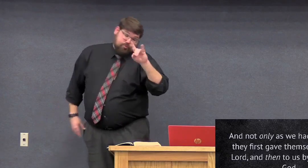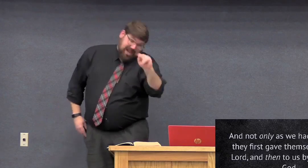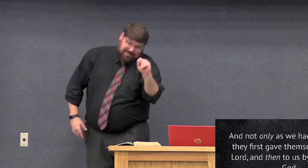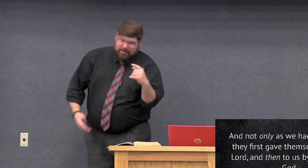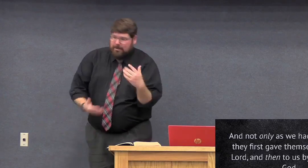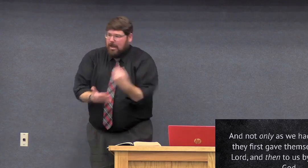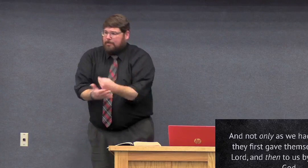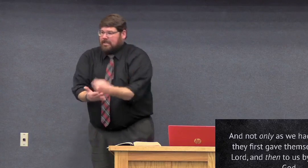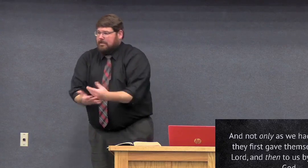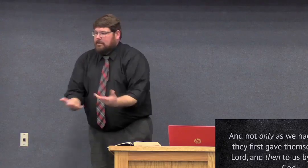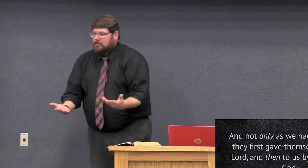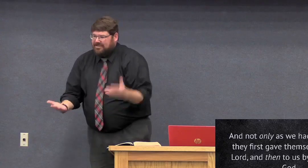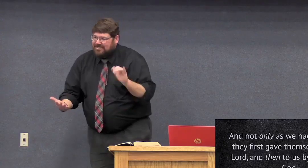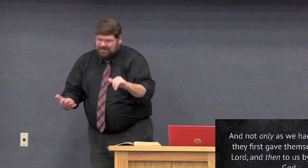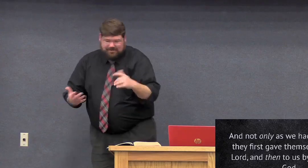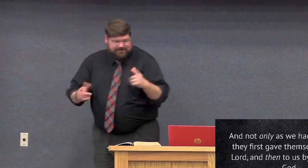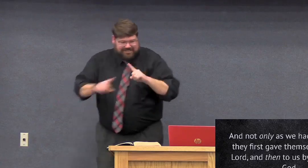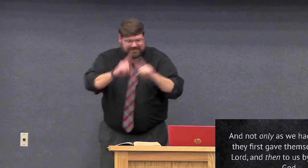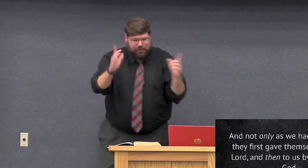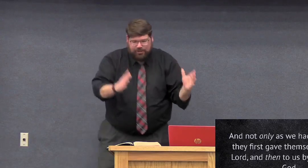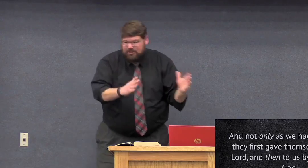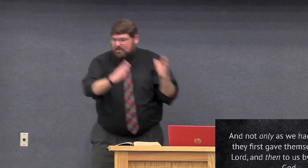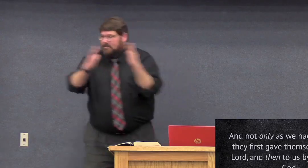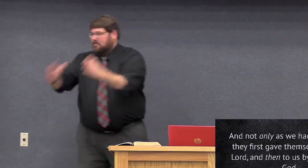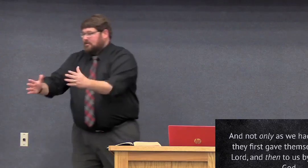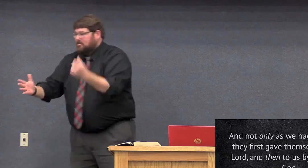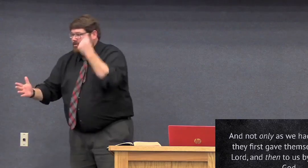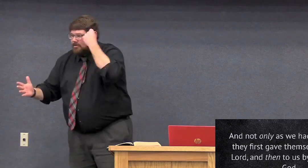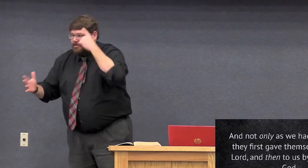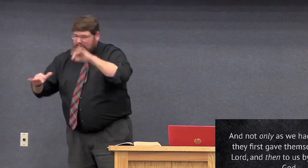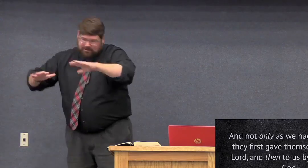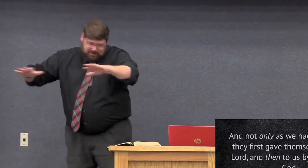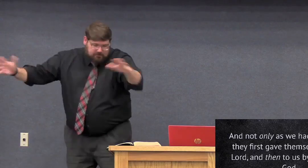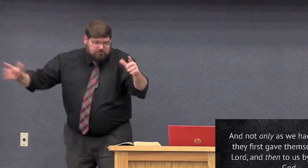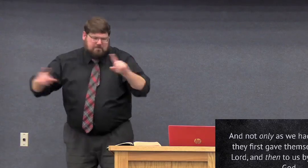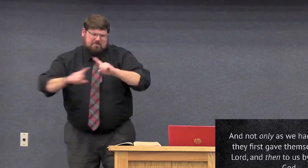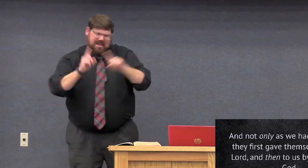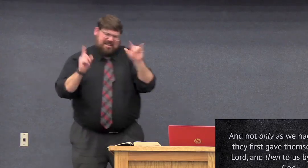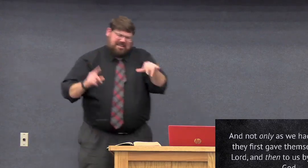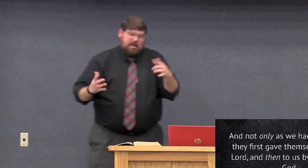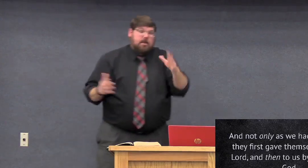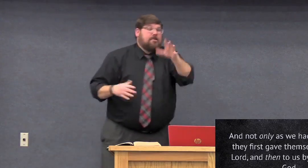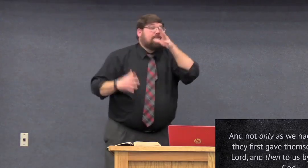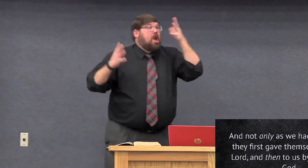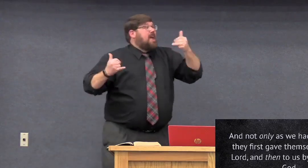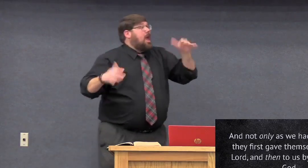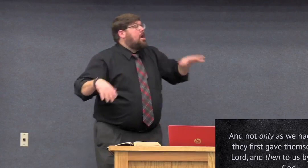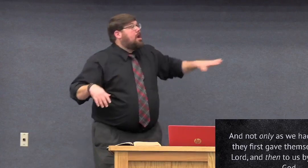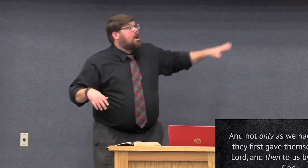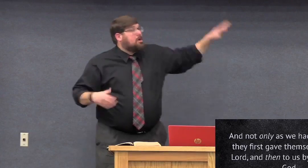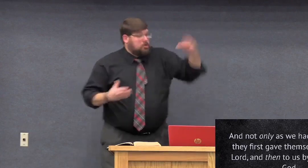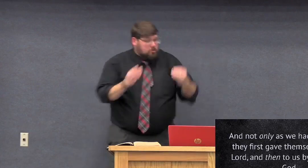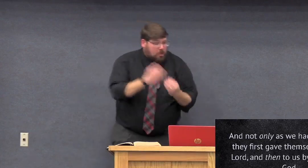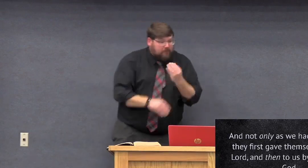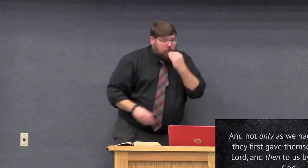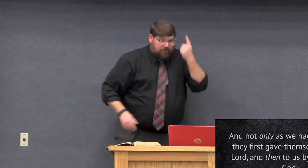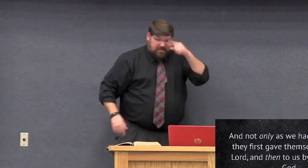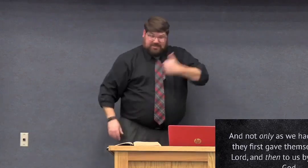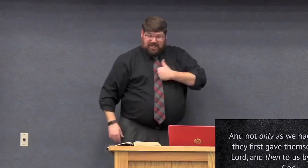Credit-based economy, really. But that's how we live today. So when